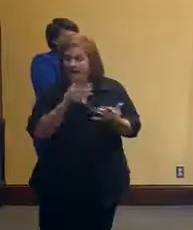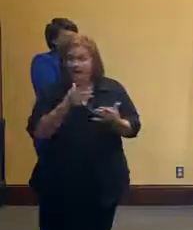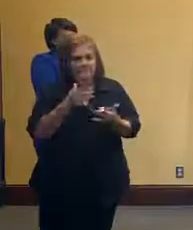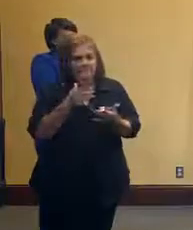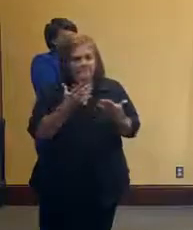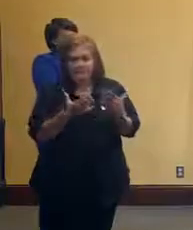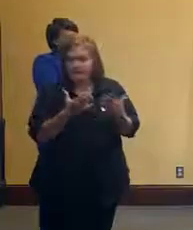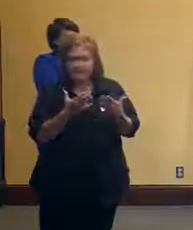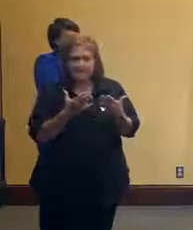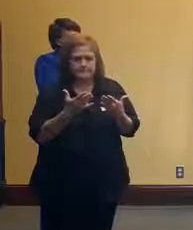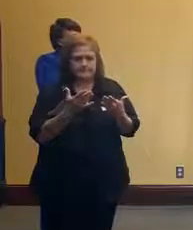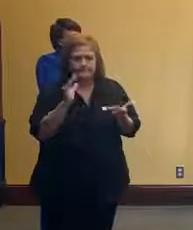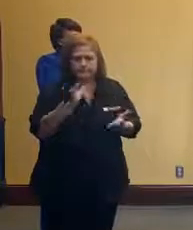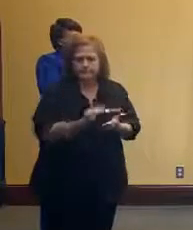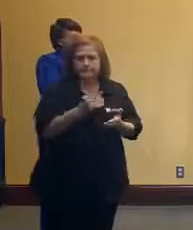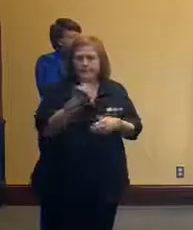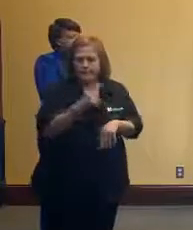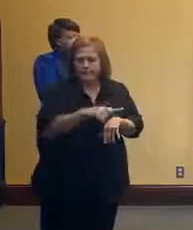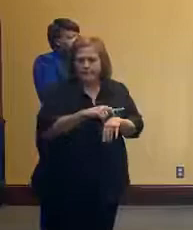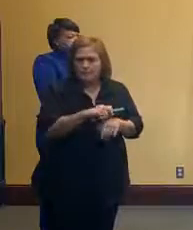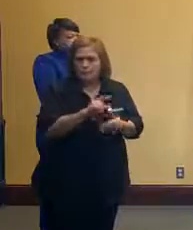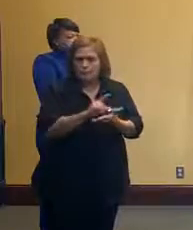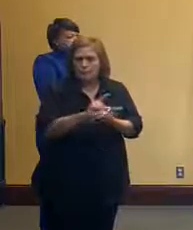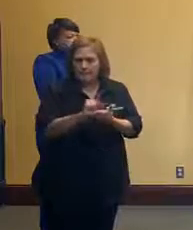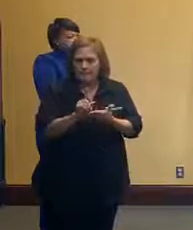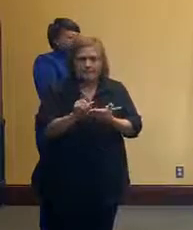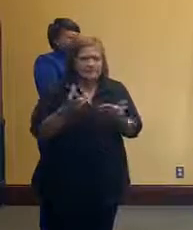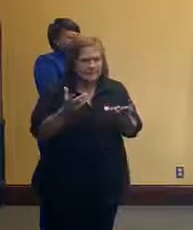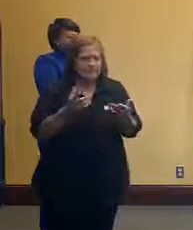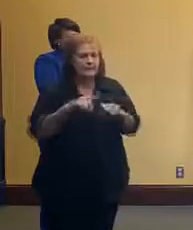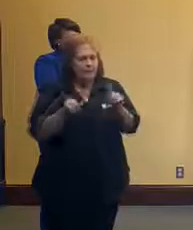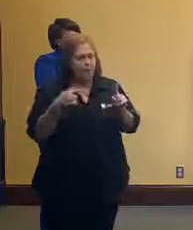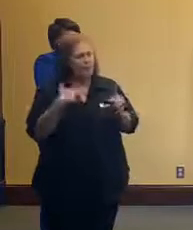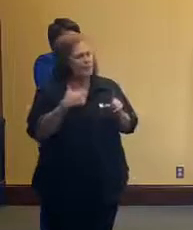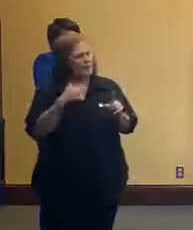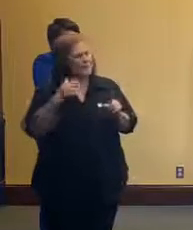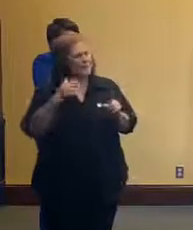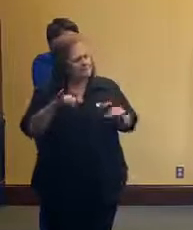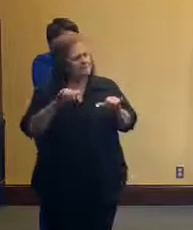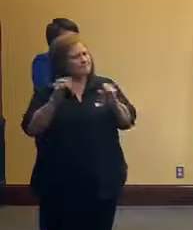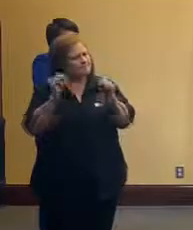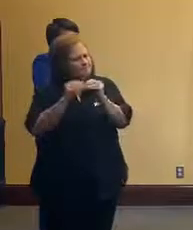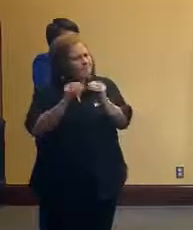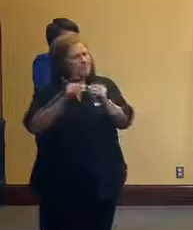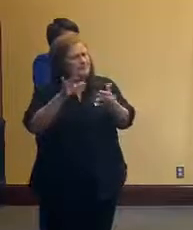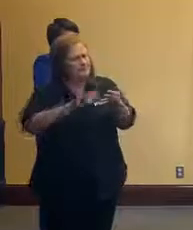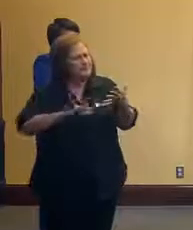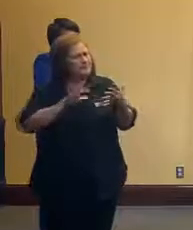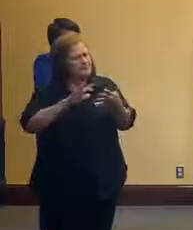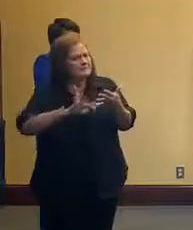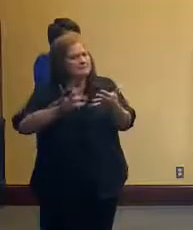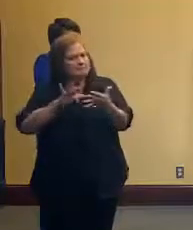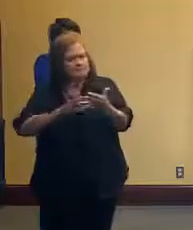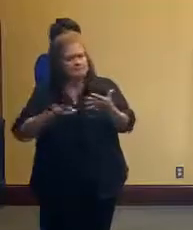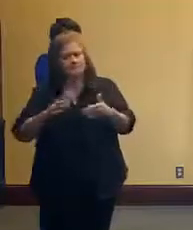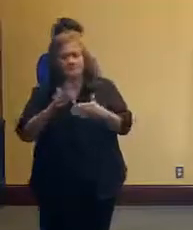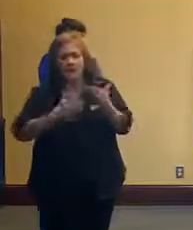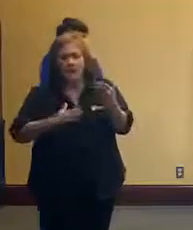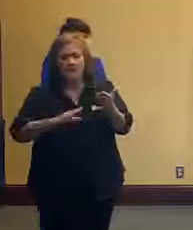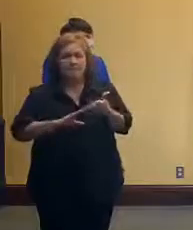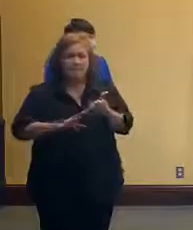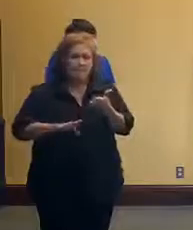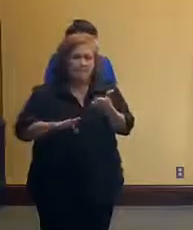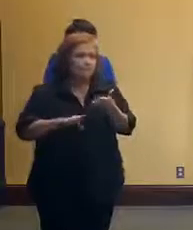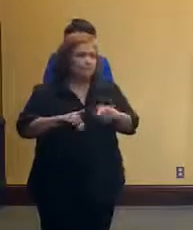table. In no way do we say that this is ultimately, but I think we have to put everything on the table as we have with furloughs, layoffs,